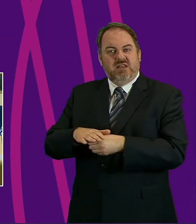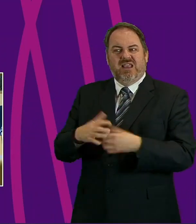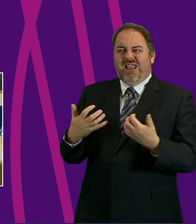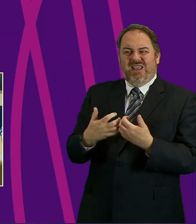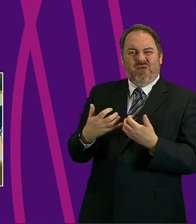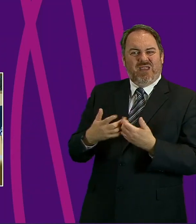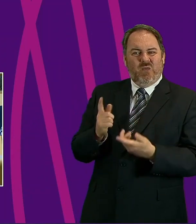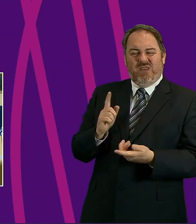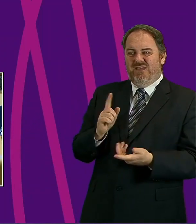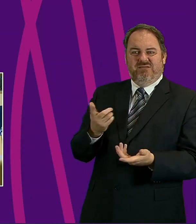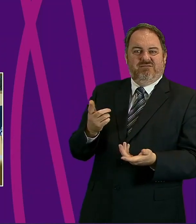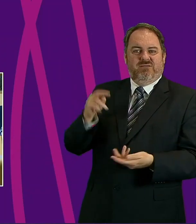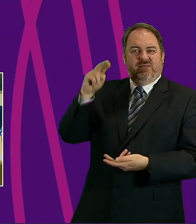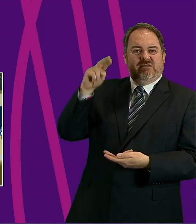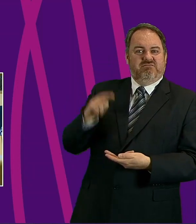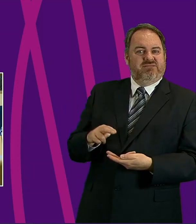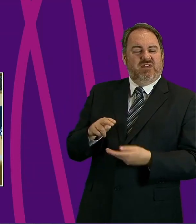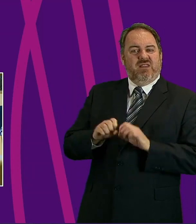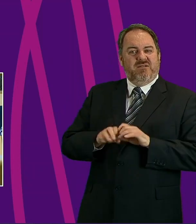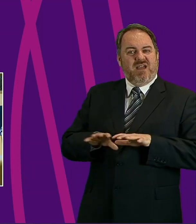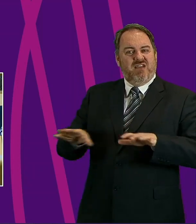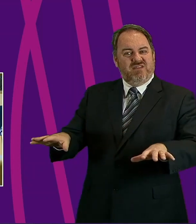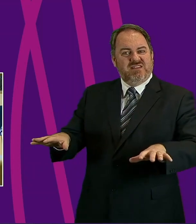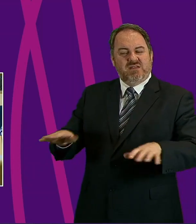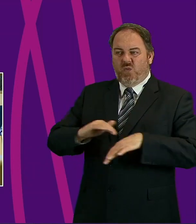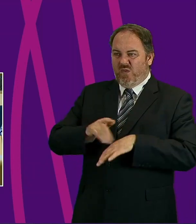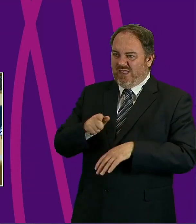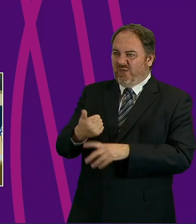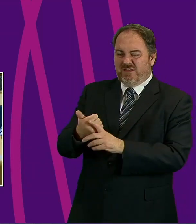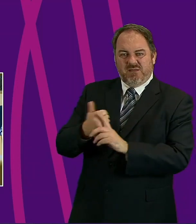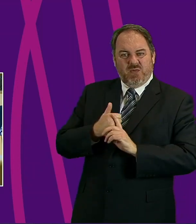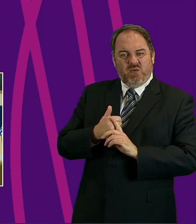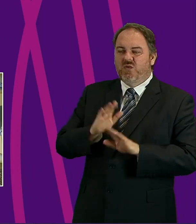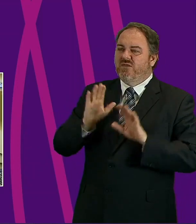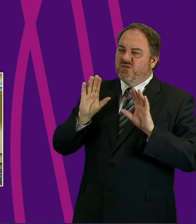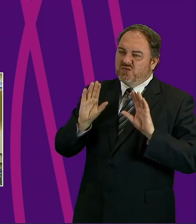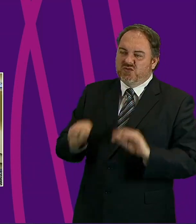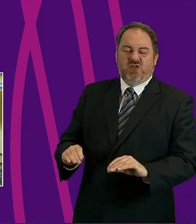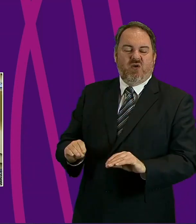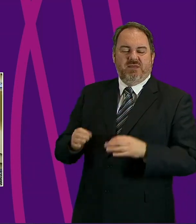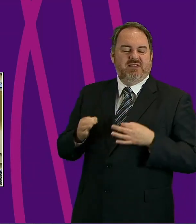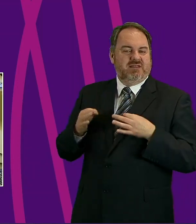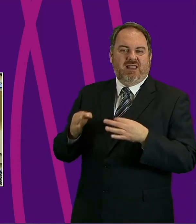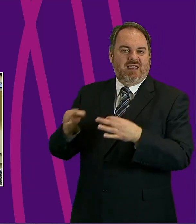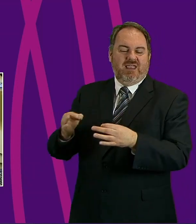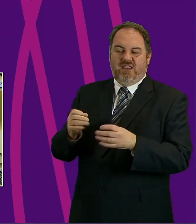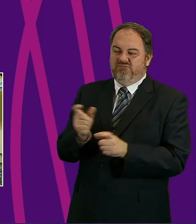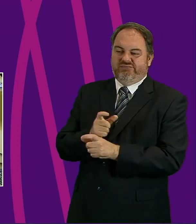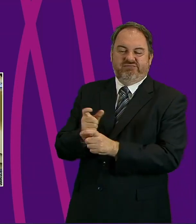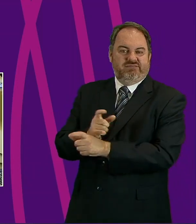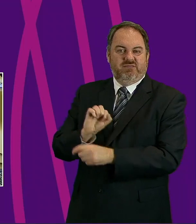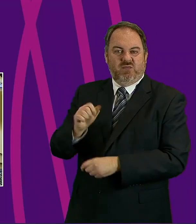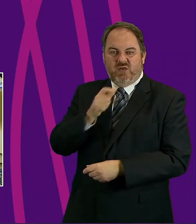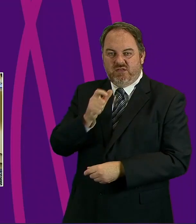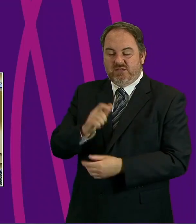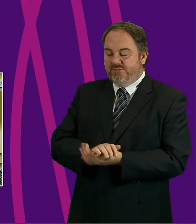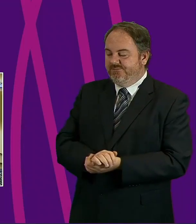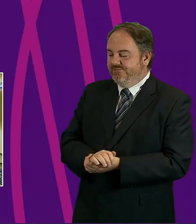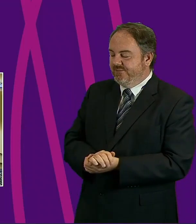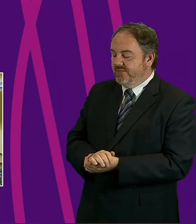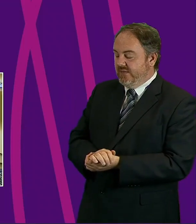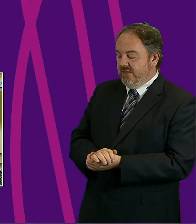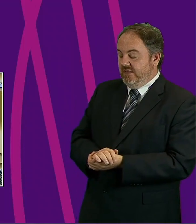virus, and she must deliver on them without any further delay or obfuscation? Well, this government is delivering on all of these things.